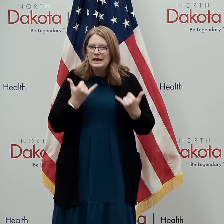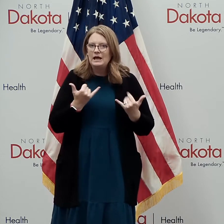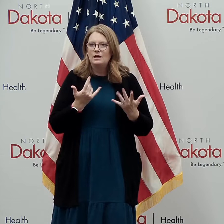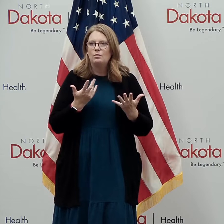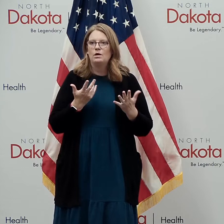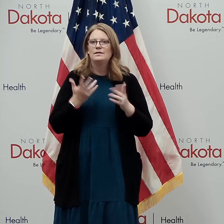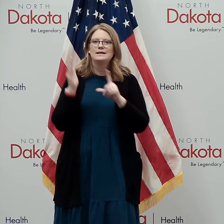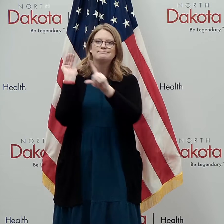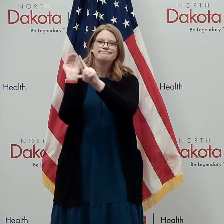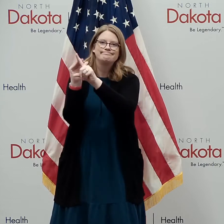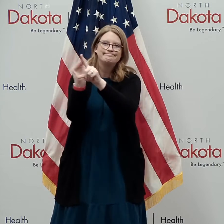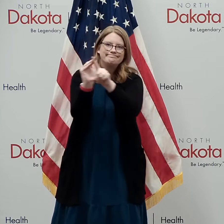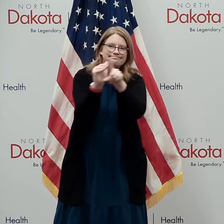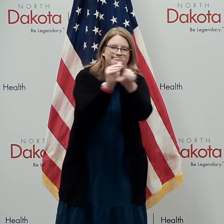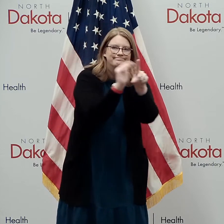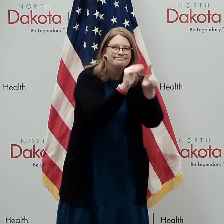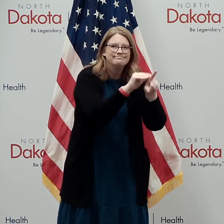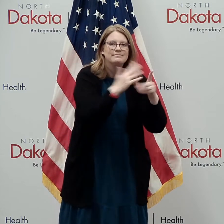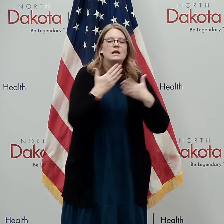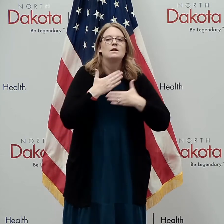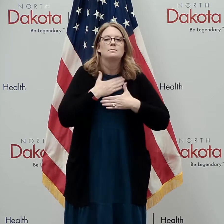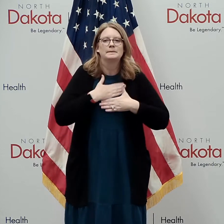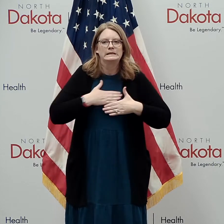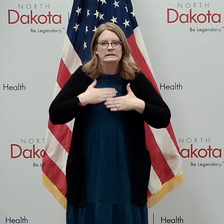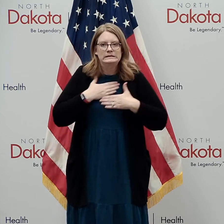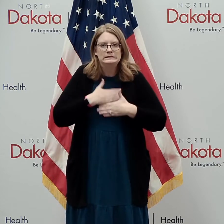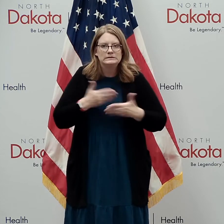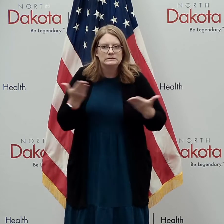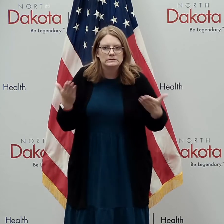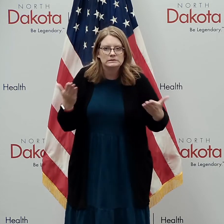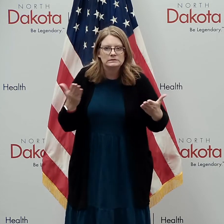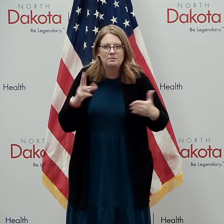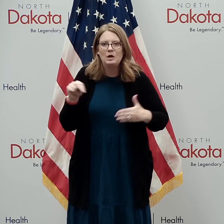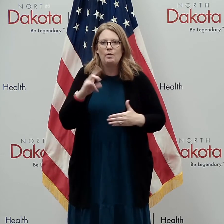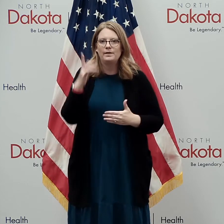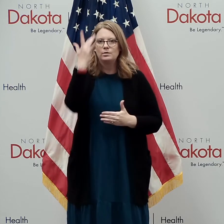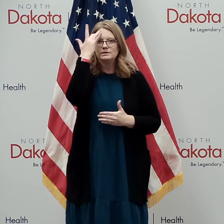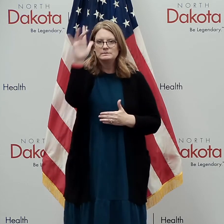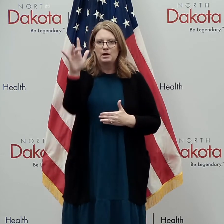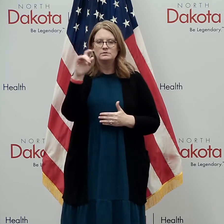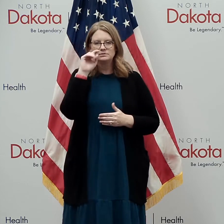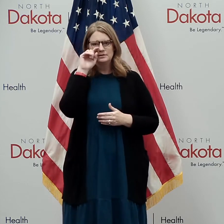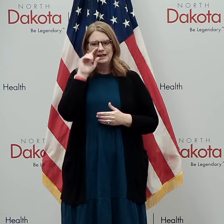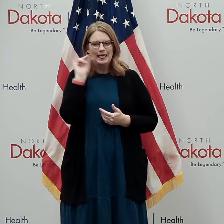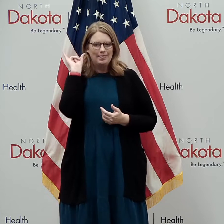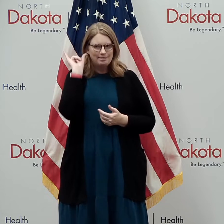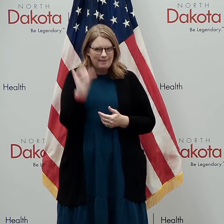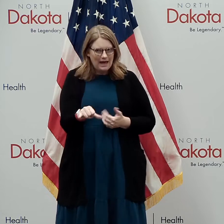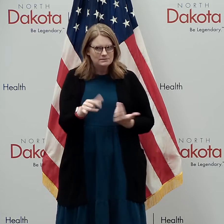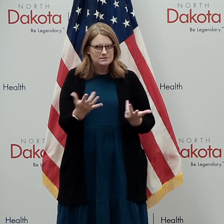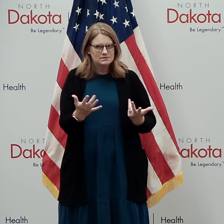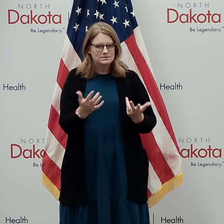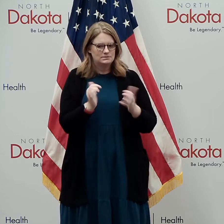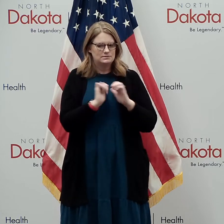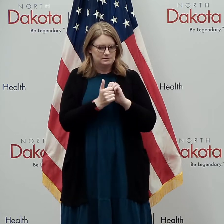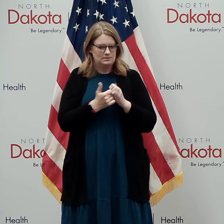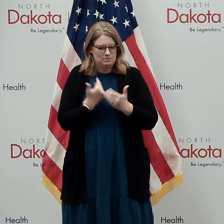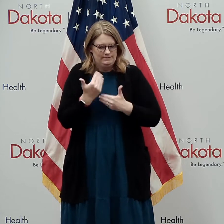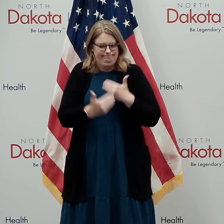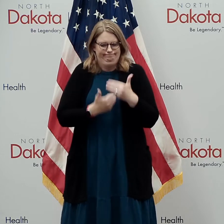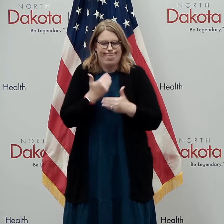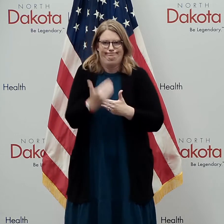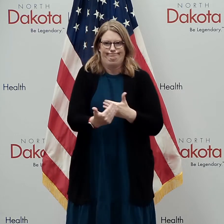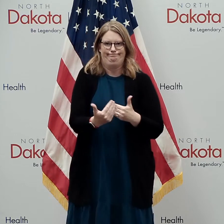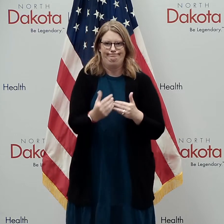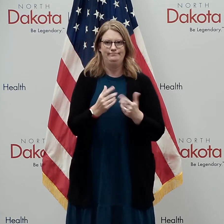the state of North Dakota to be North Dakota smart, and that's our path forward. That's the path to freedom right now, is